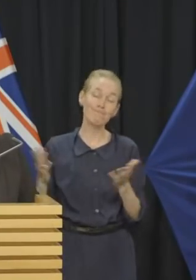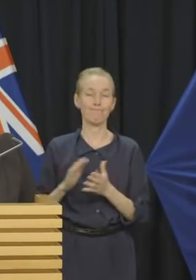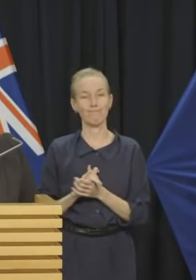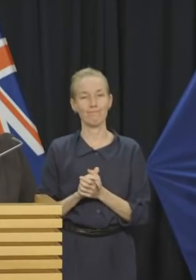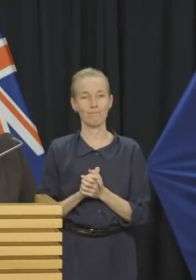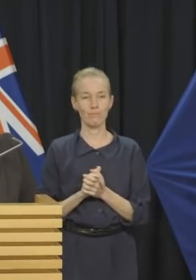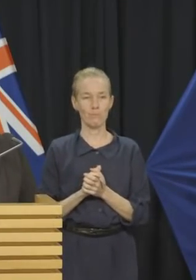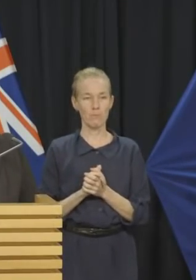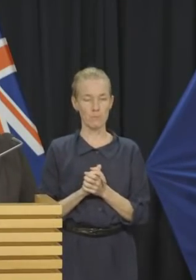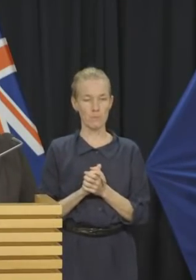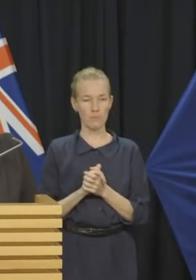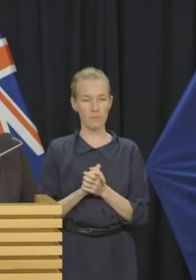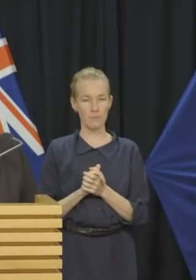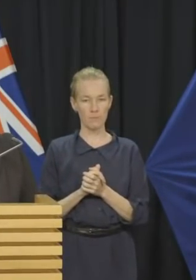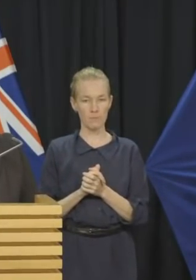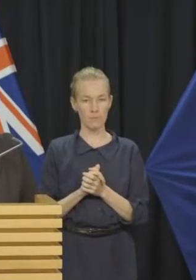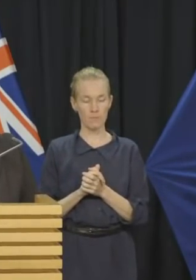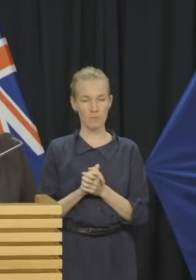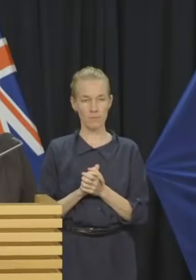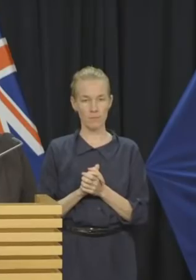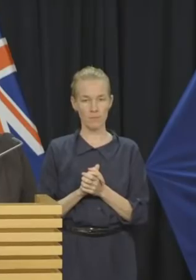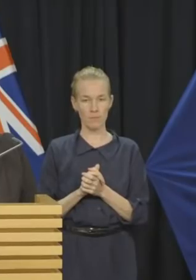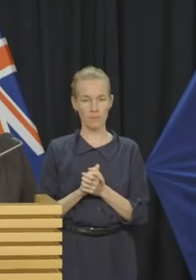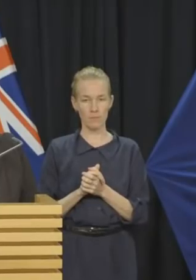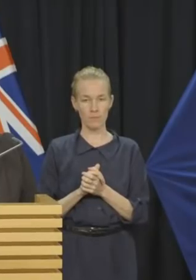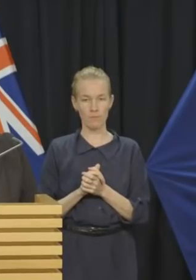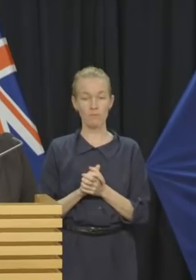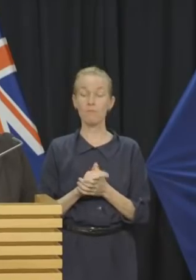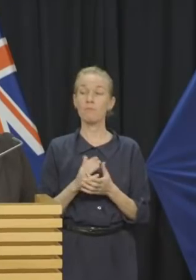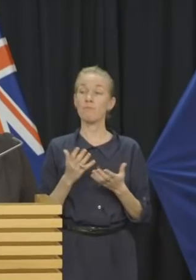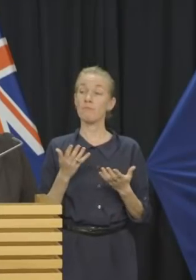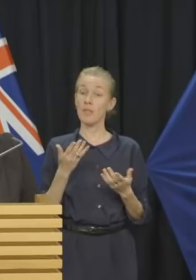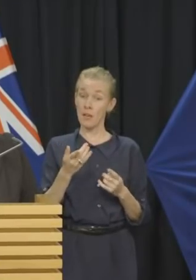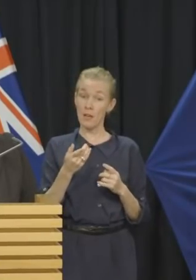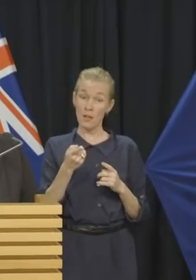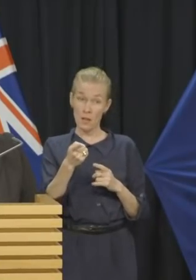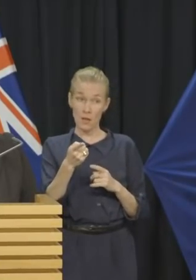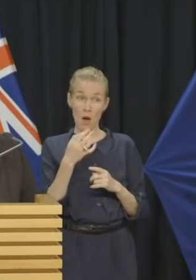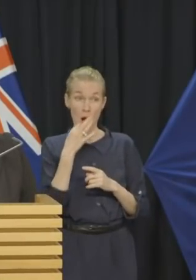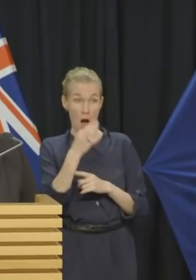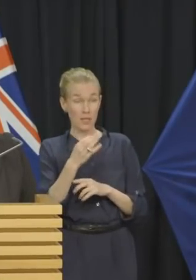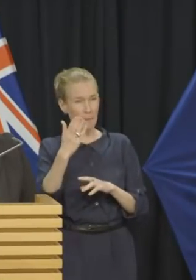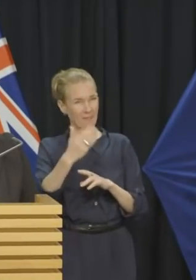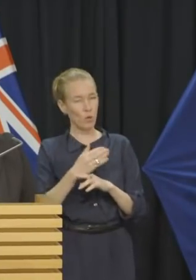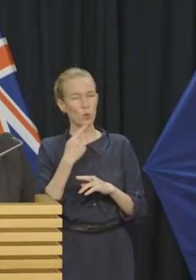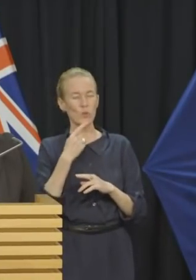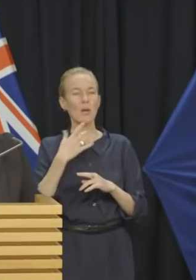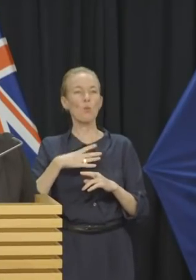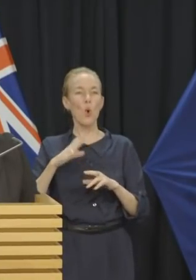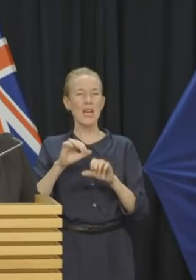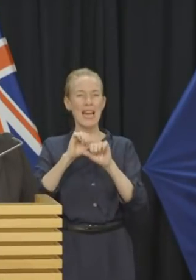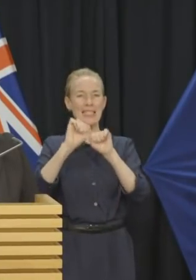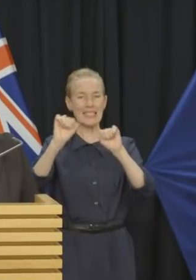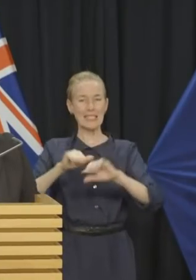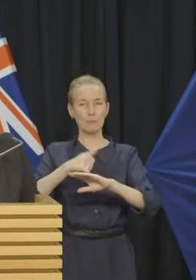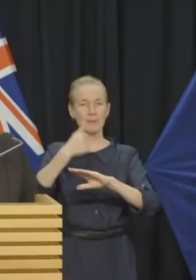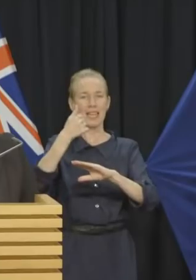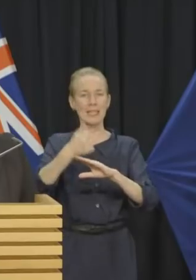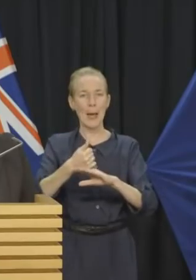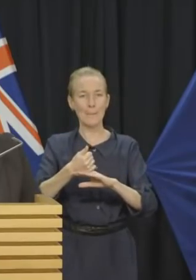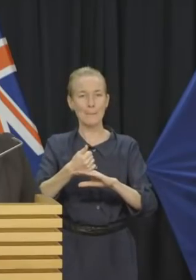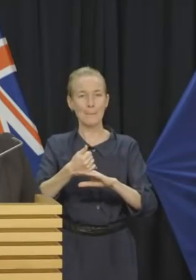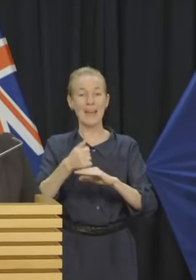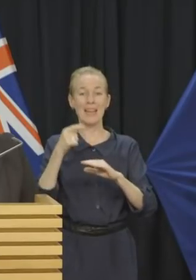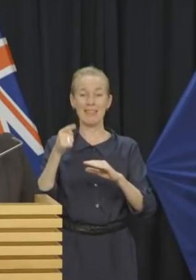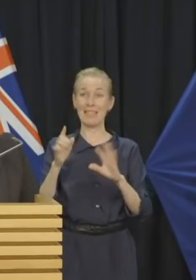You've talked about getting something over the line that would be legally defensible. If you thought it was legally defensible to block New Zealand citizens from coming